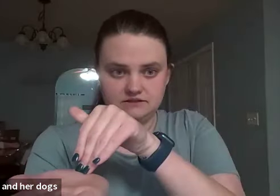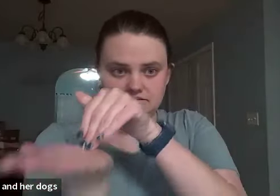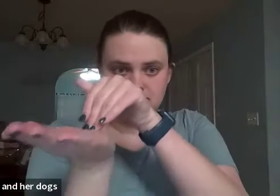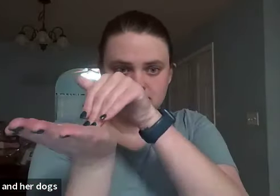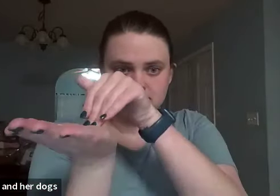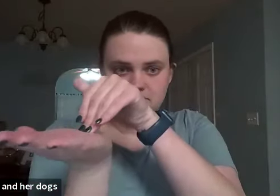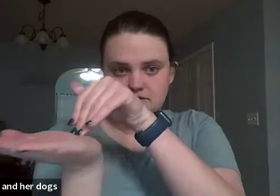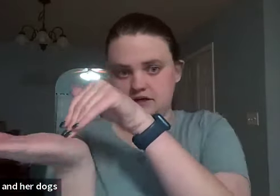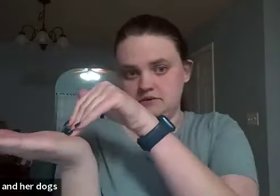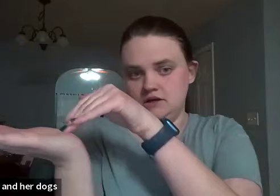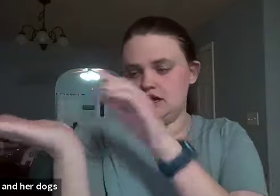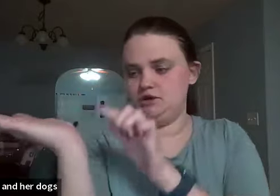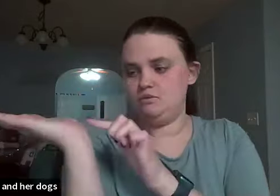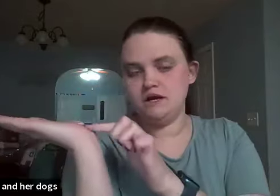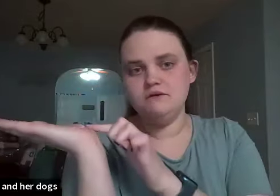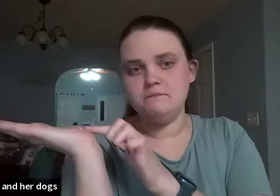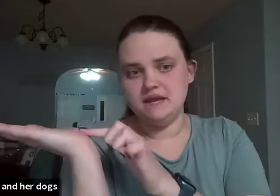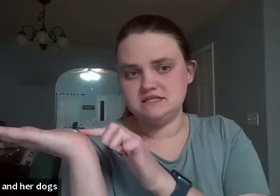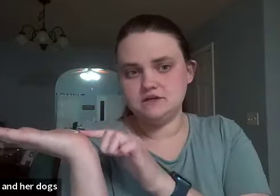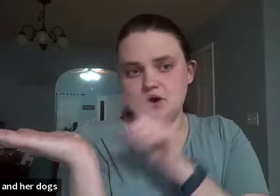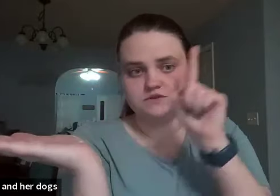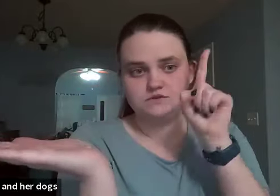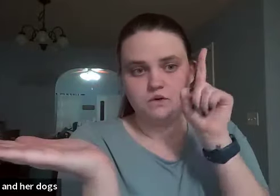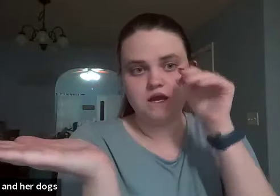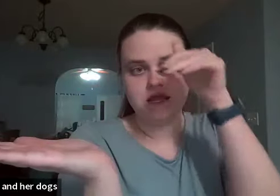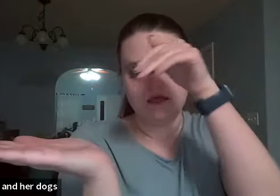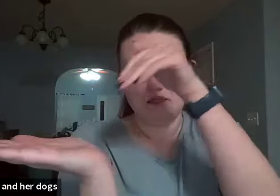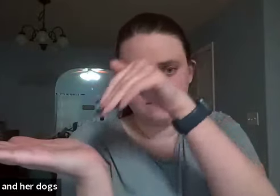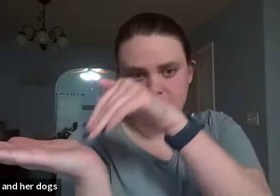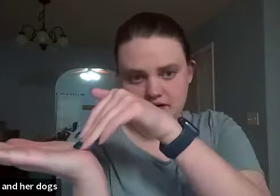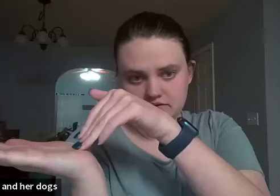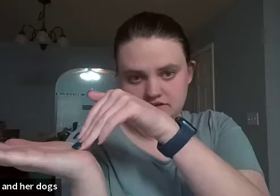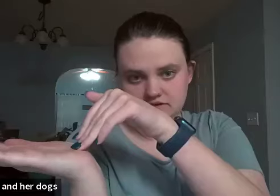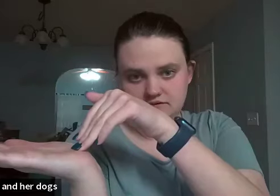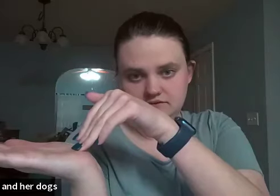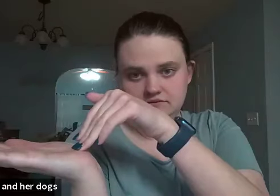1,000. Let me bring it up. And you want to go at the base of your palm. So it's 1,000.